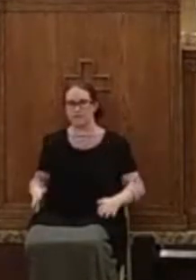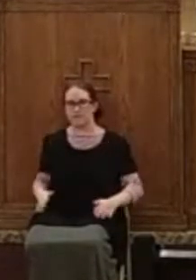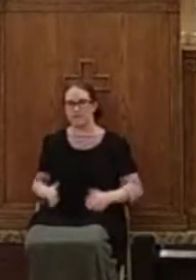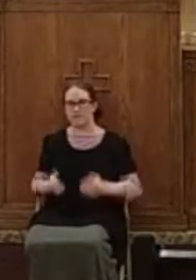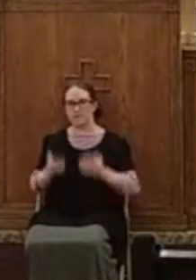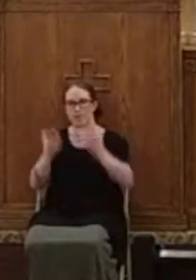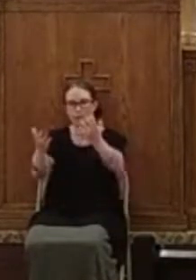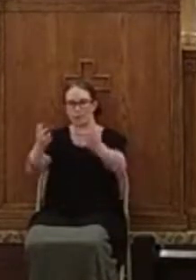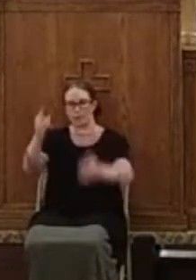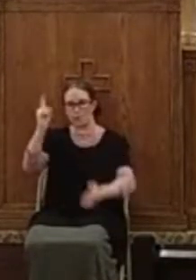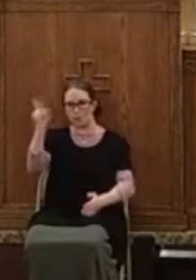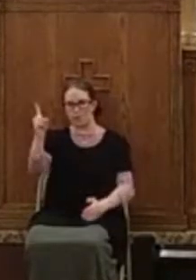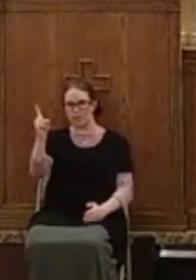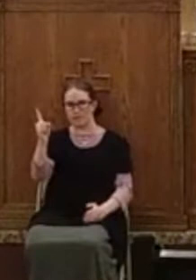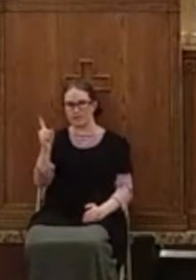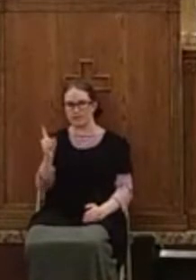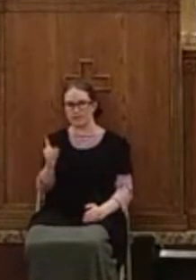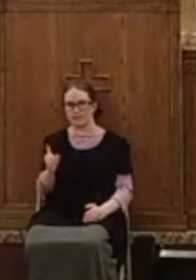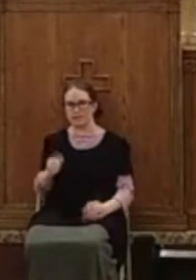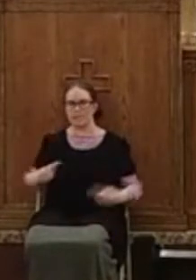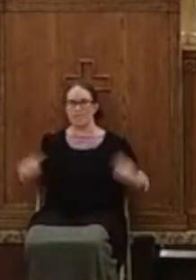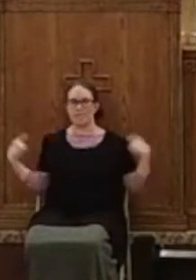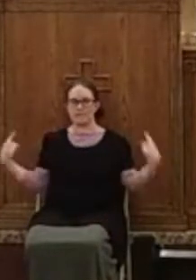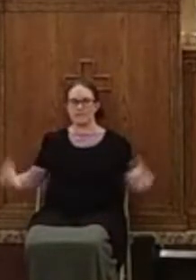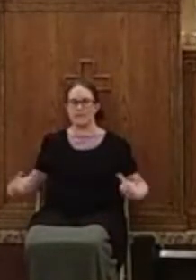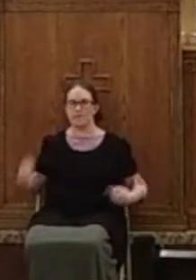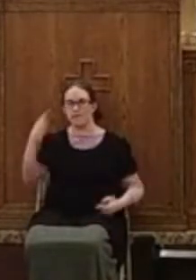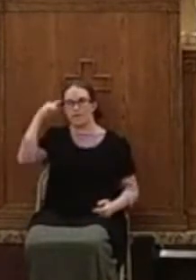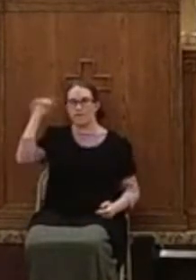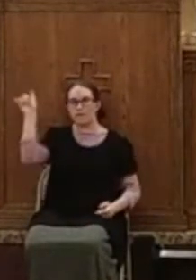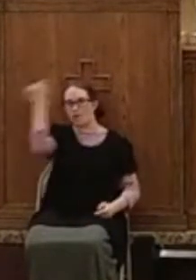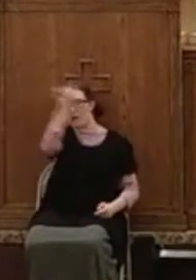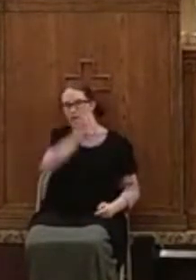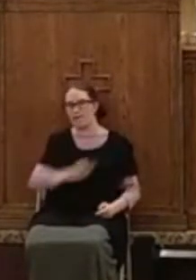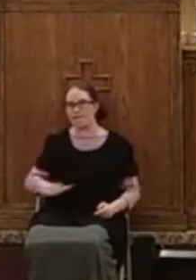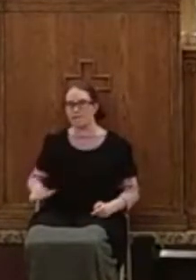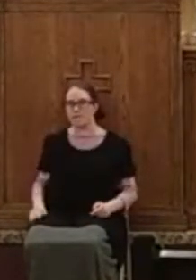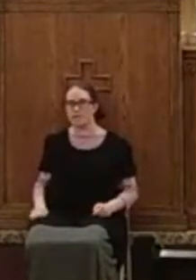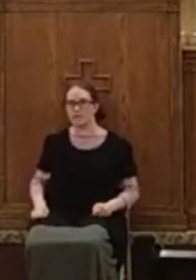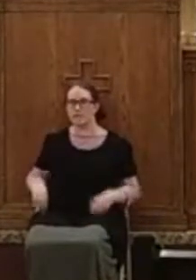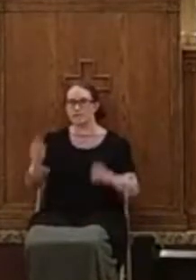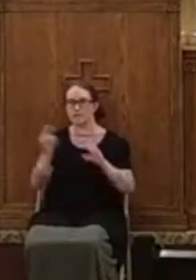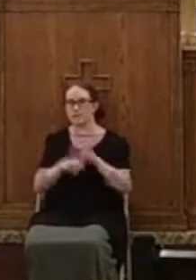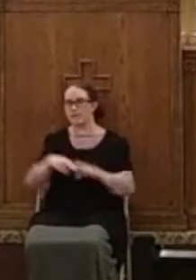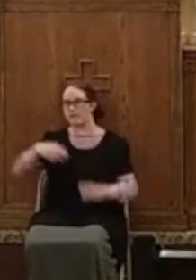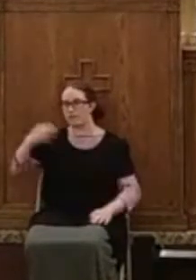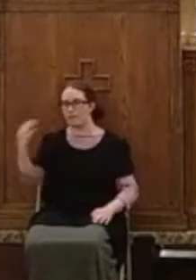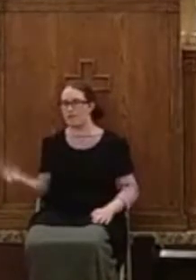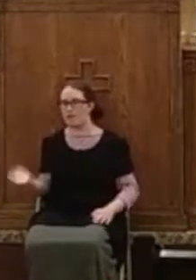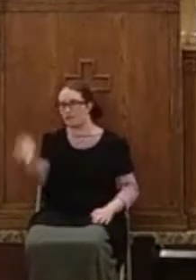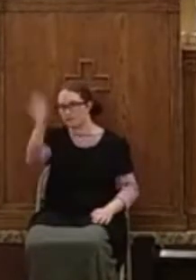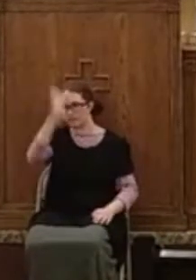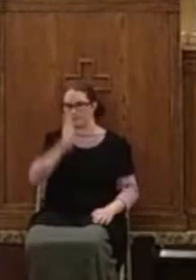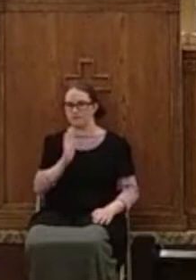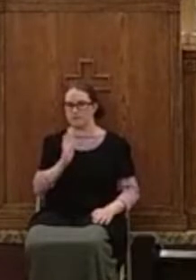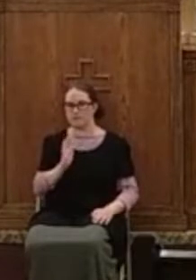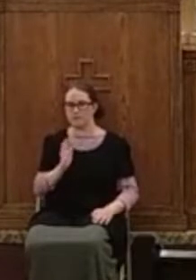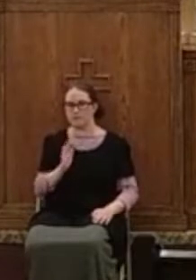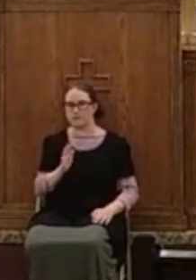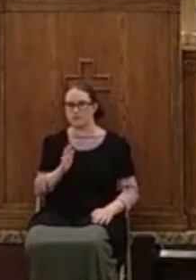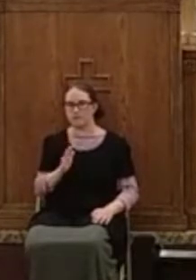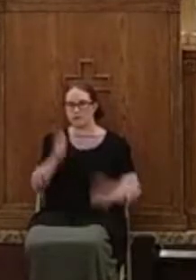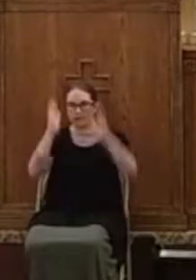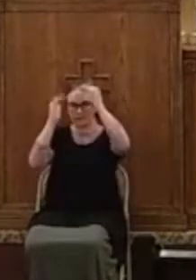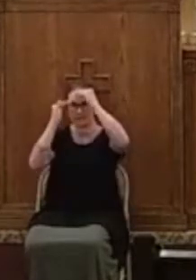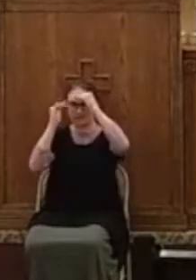offered one sacrifice for sins forever, sat down on the right hand of God, from henceforth